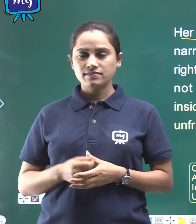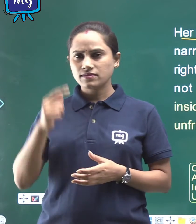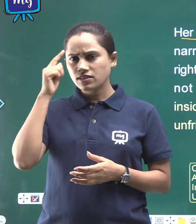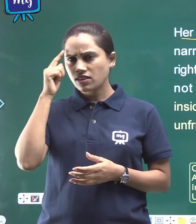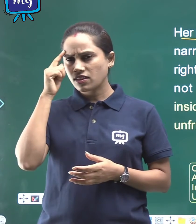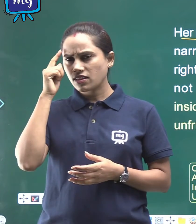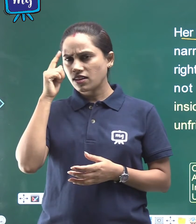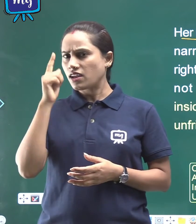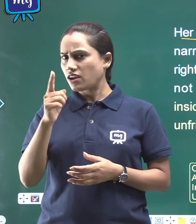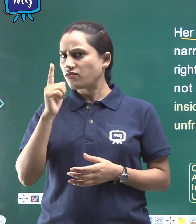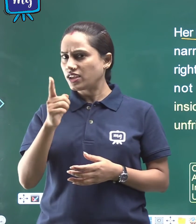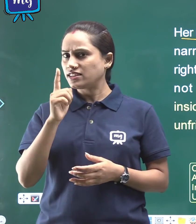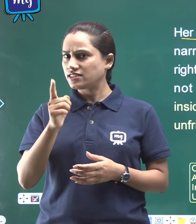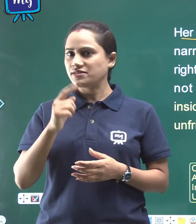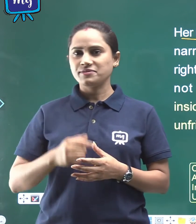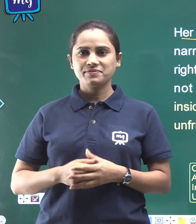convinced